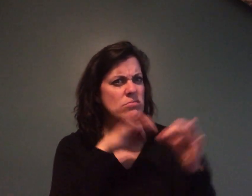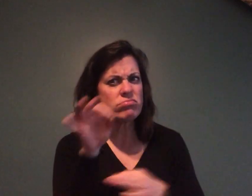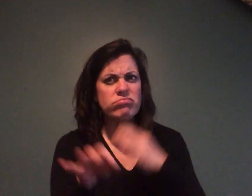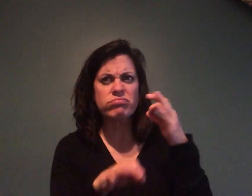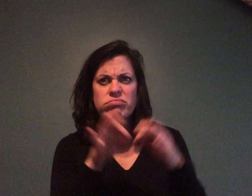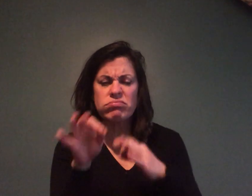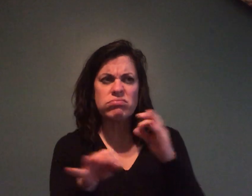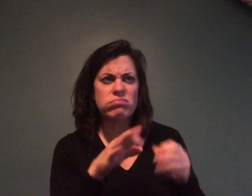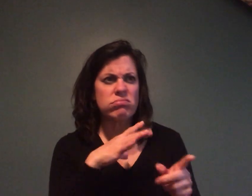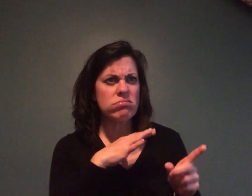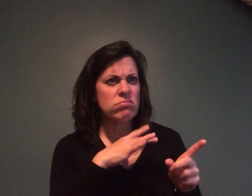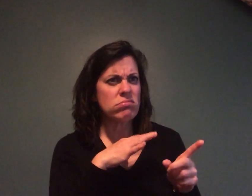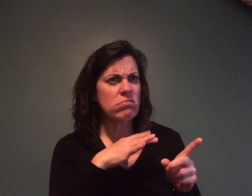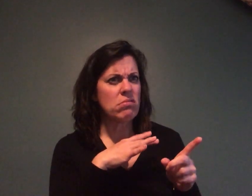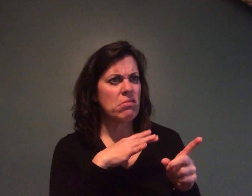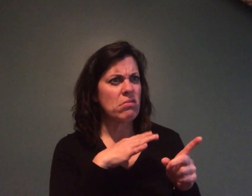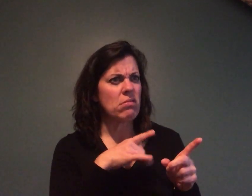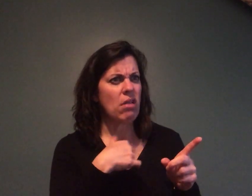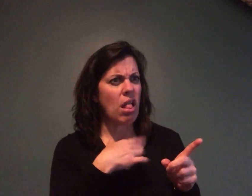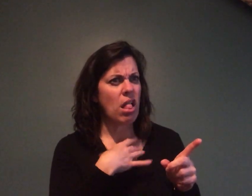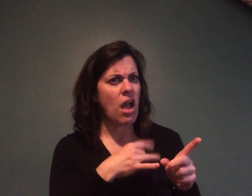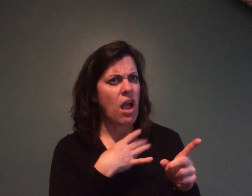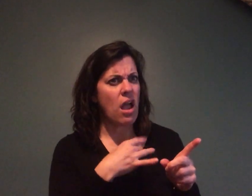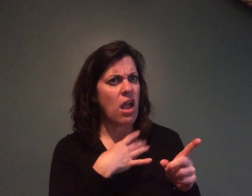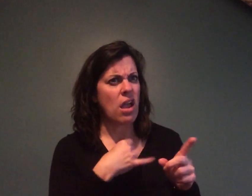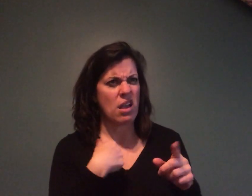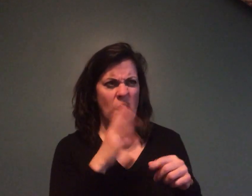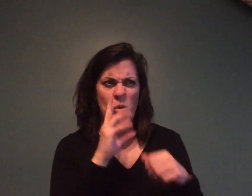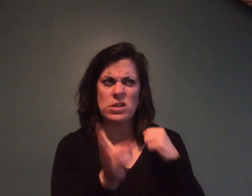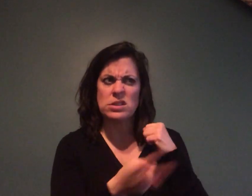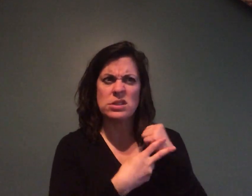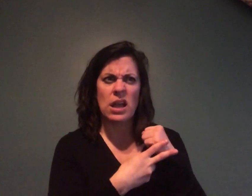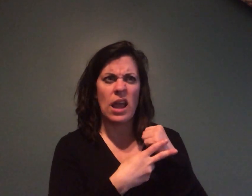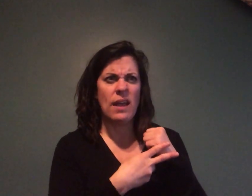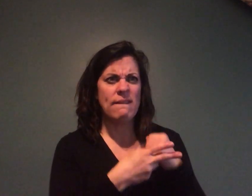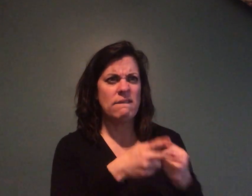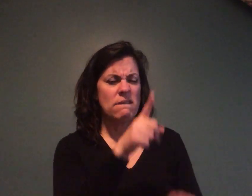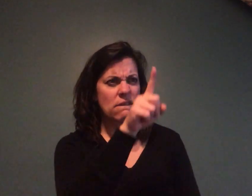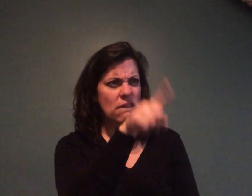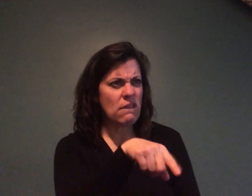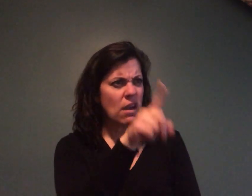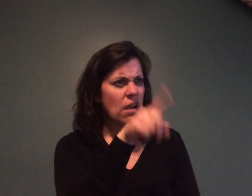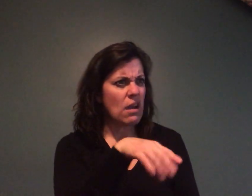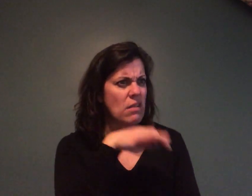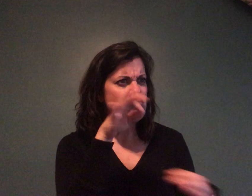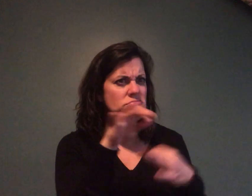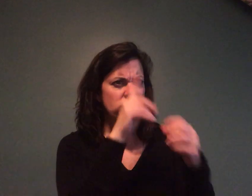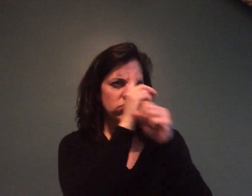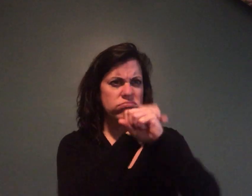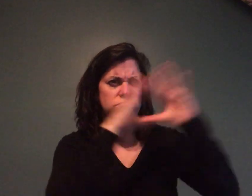Maybe I'll learn something. Who the heck knows? I couldn't find the words, but I knew it was that, though.